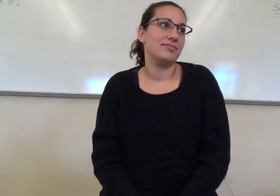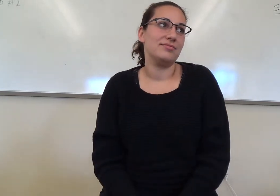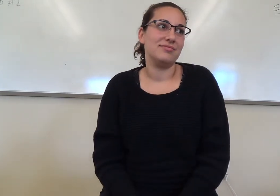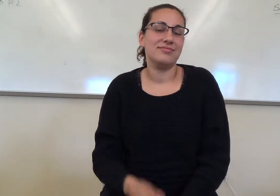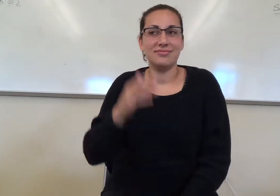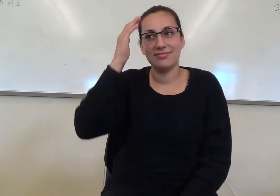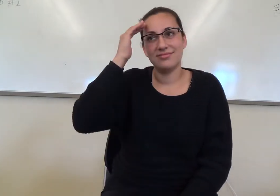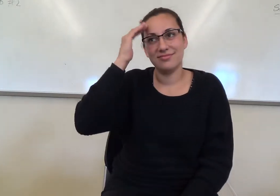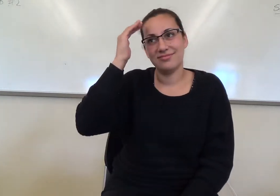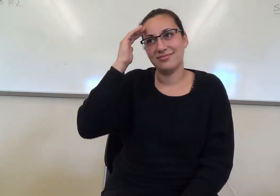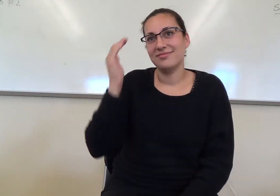Could that be it?